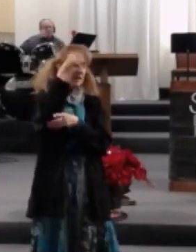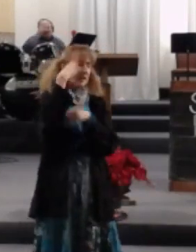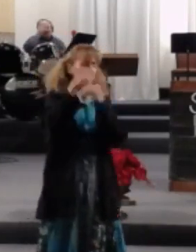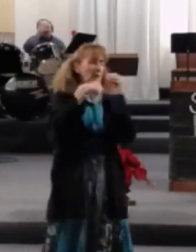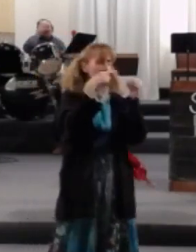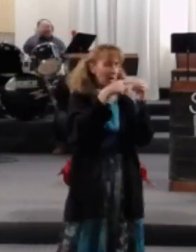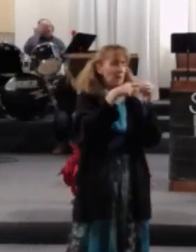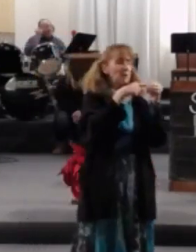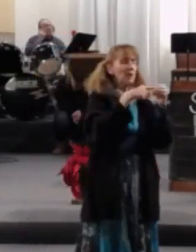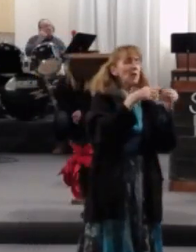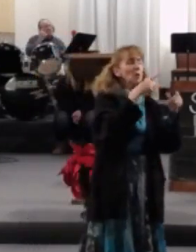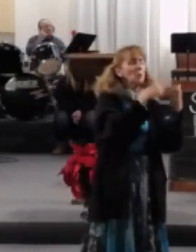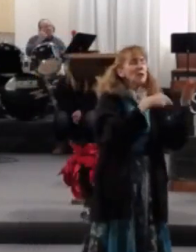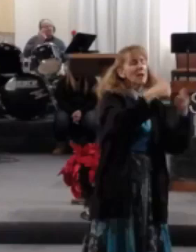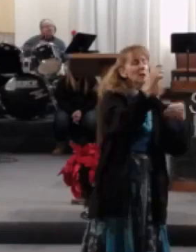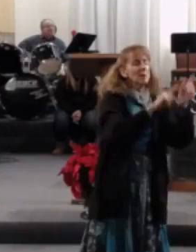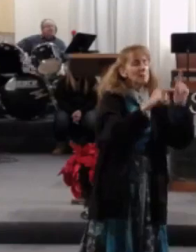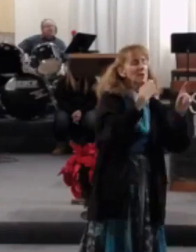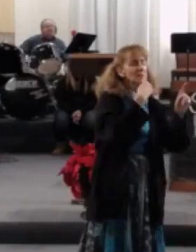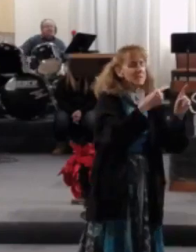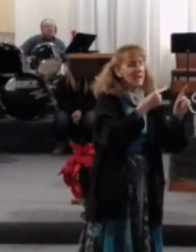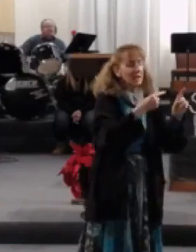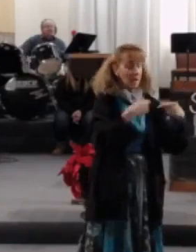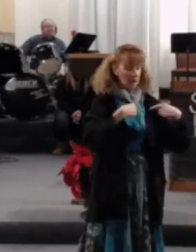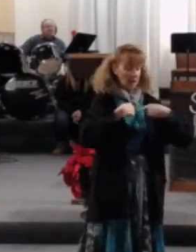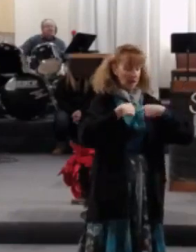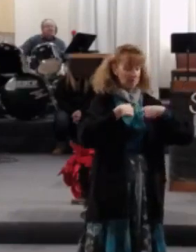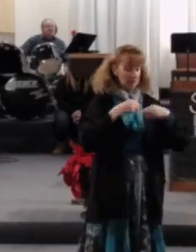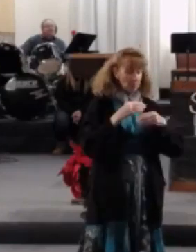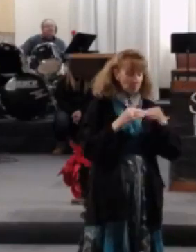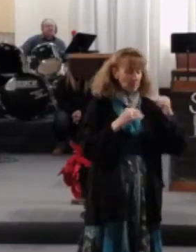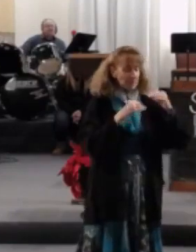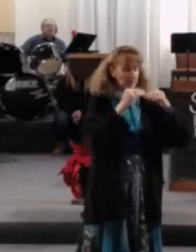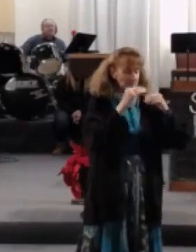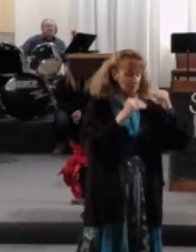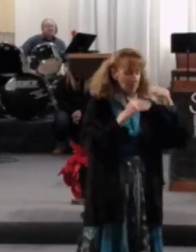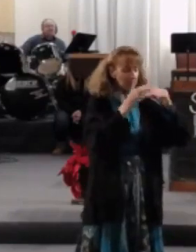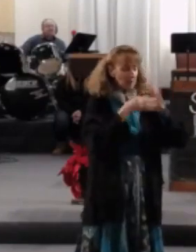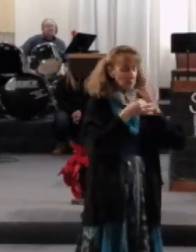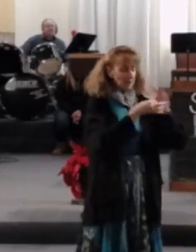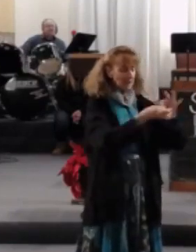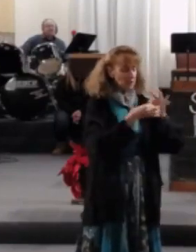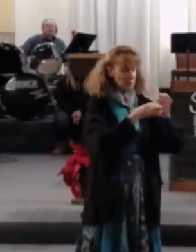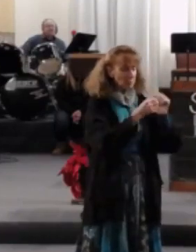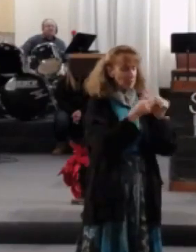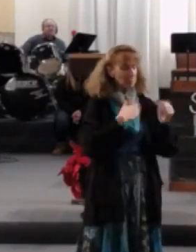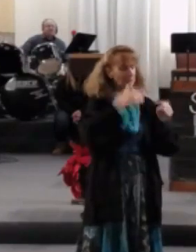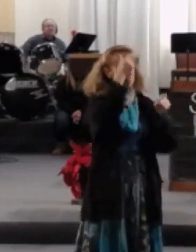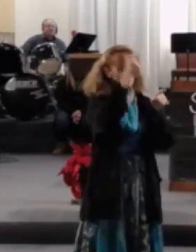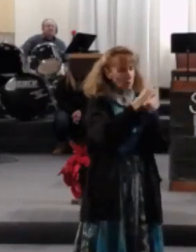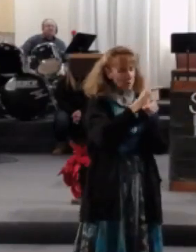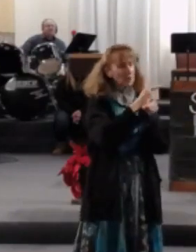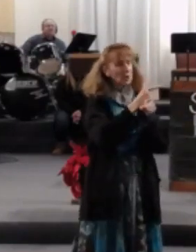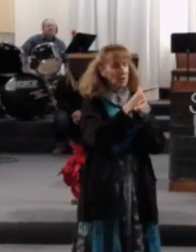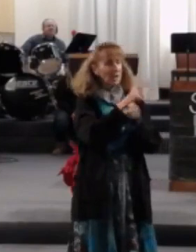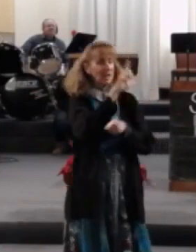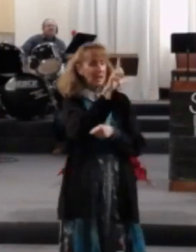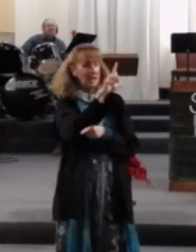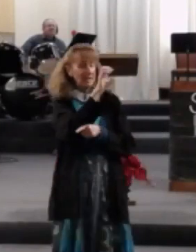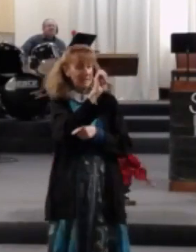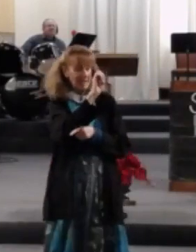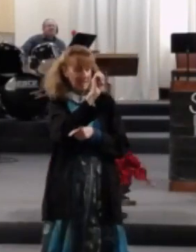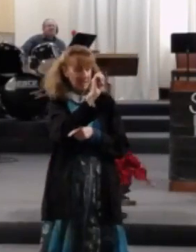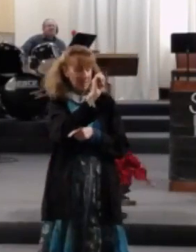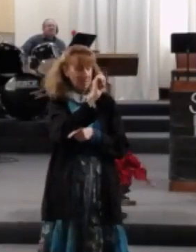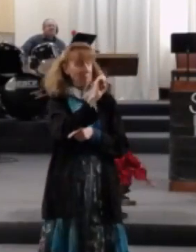working with my brother, rebuilding a relationship with him. And he called me yesterday, and he needs a ride from the hospital,